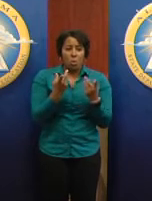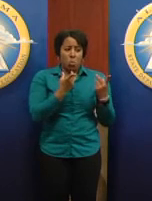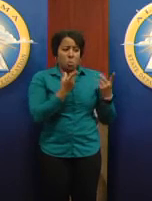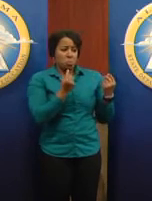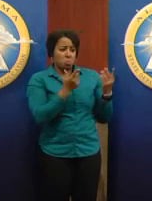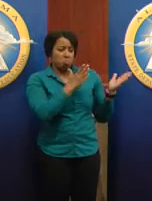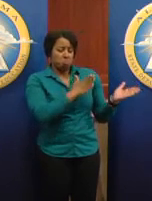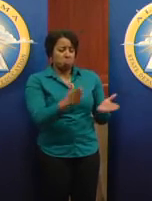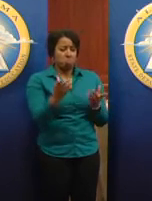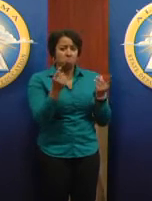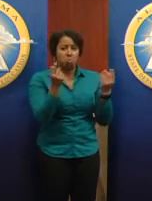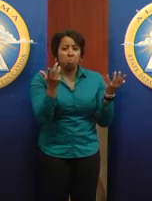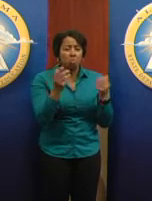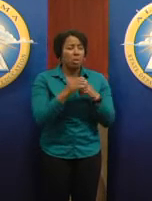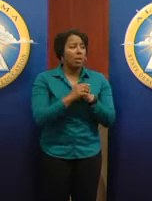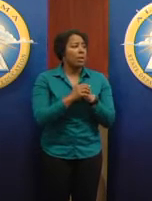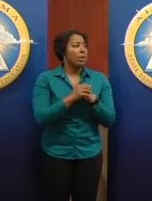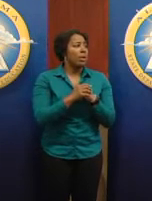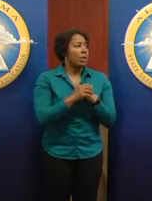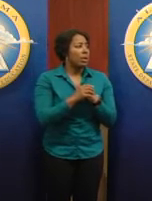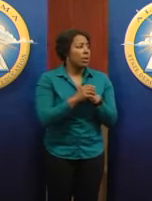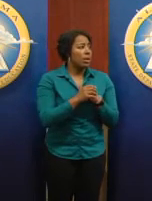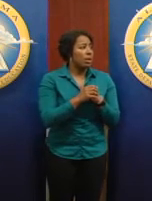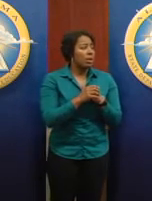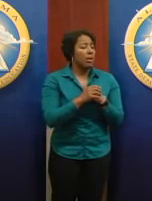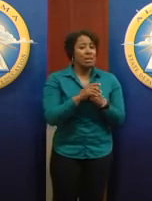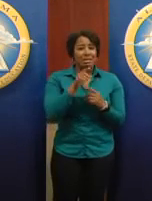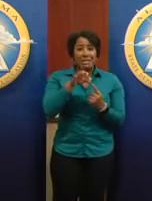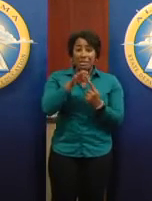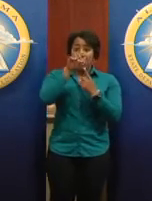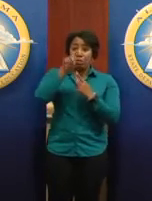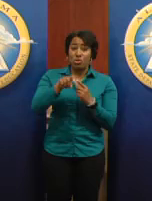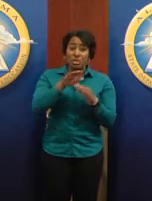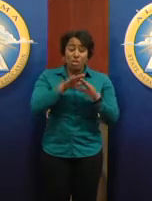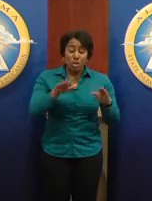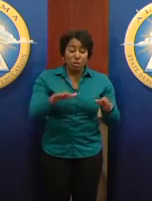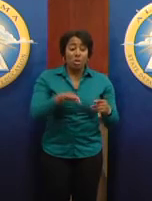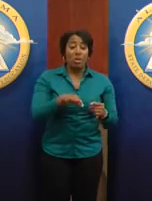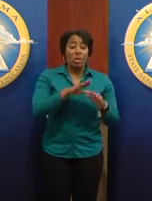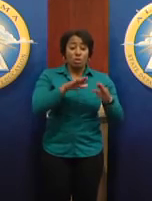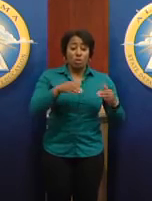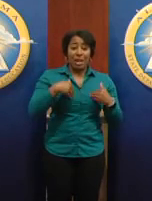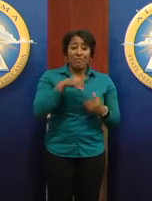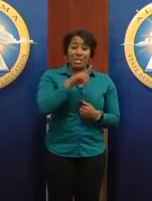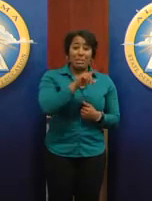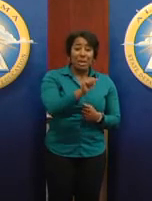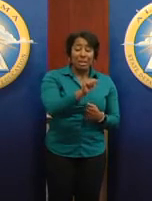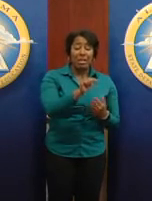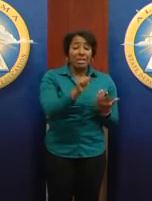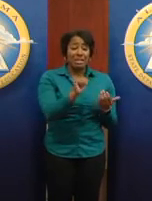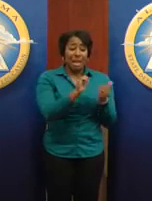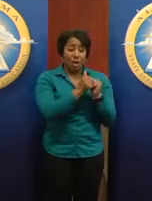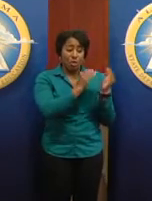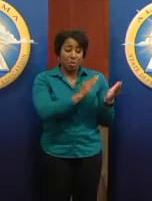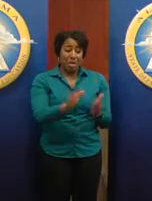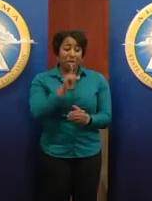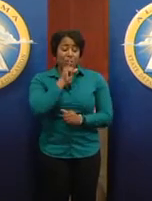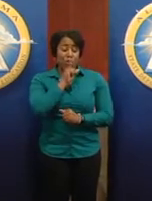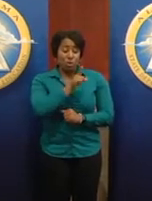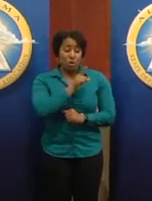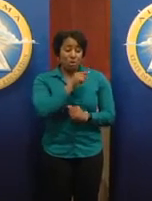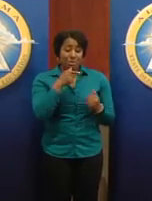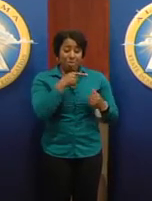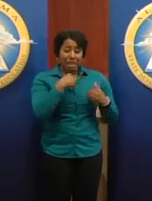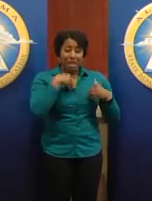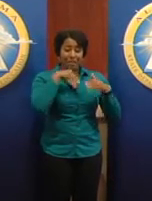address specifically the cases of special needs children and children with disabilities. How do you plan to make sure that they are getting the